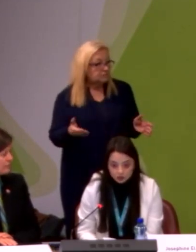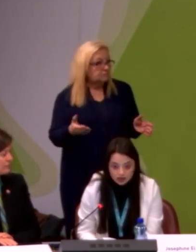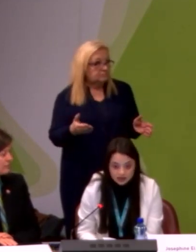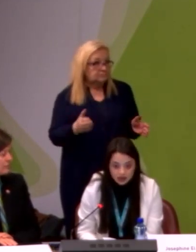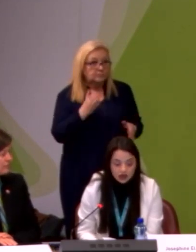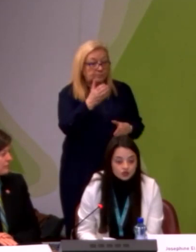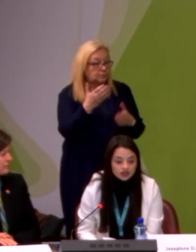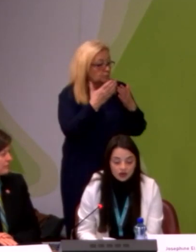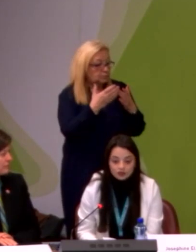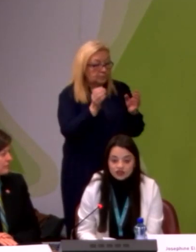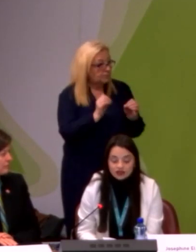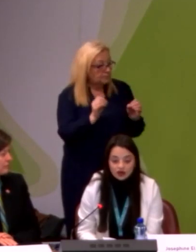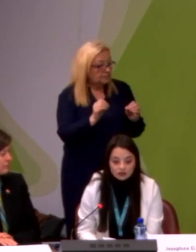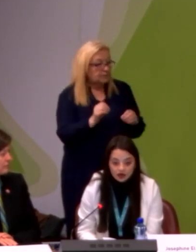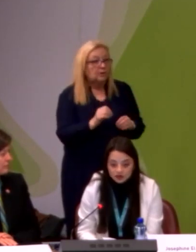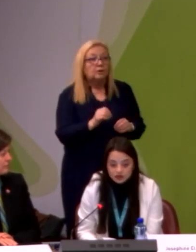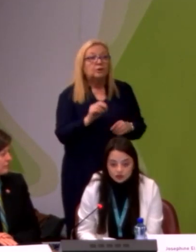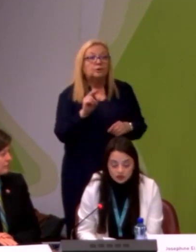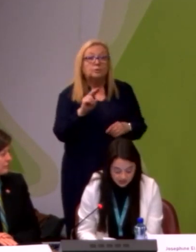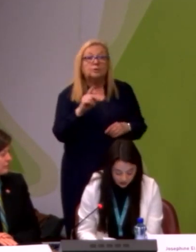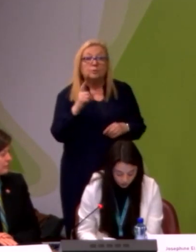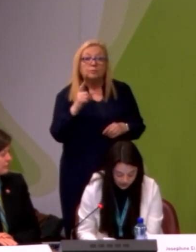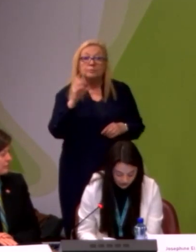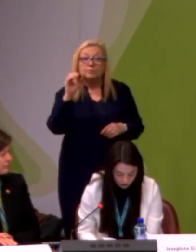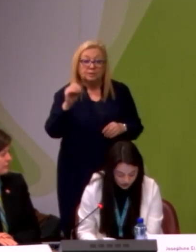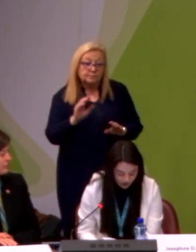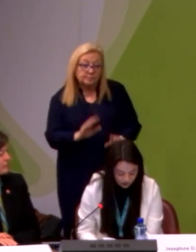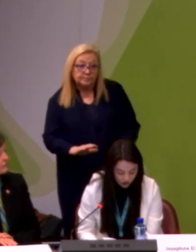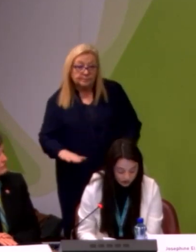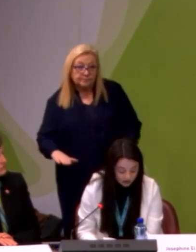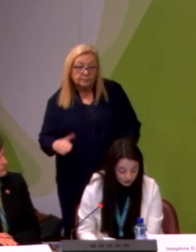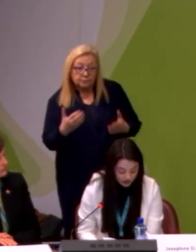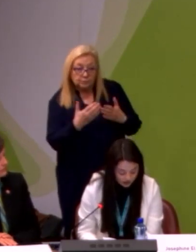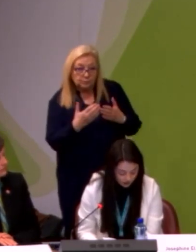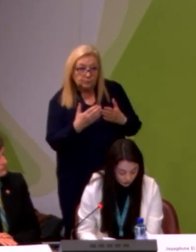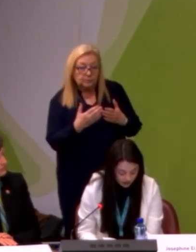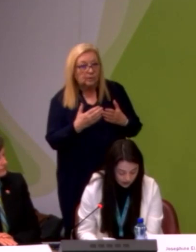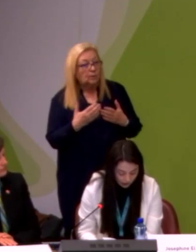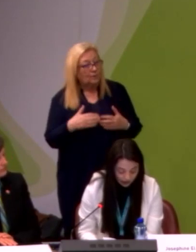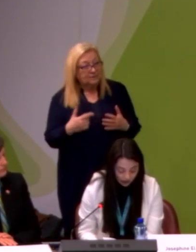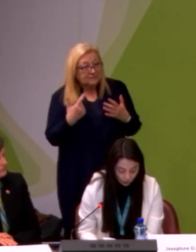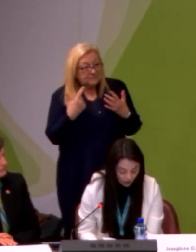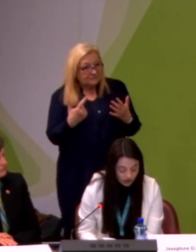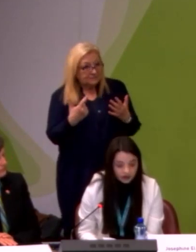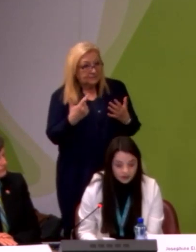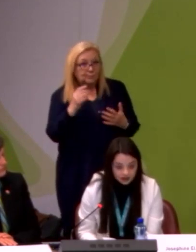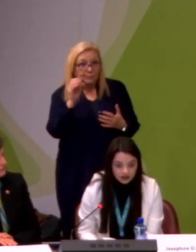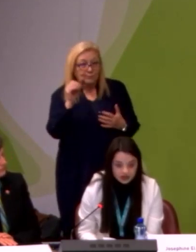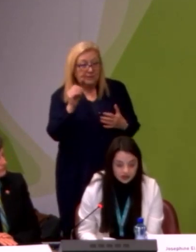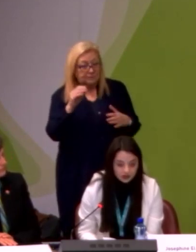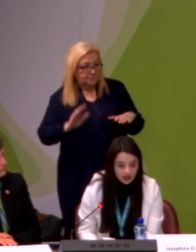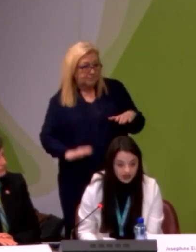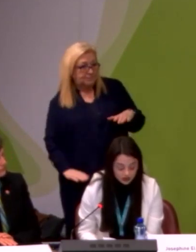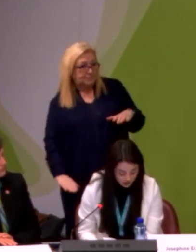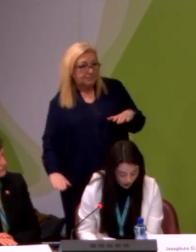attending schools, 21% are in primary schools, and only 7% are in intermediary schools. What are the